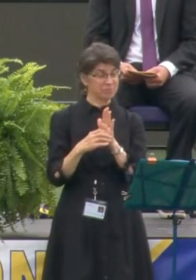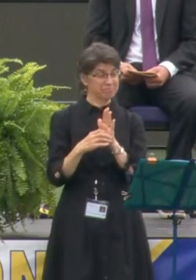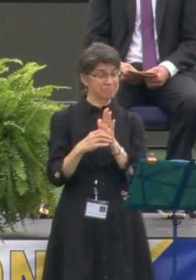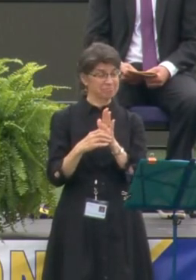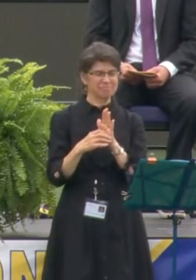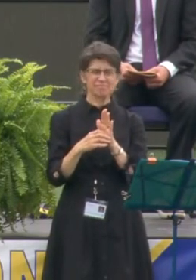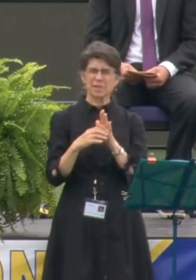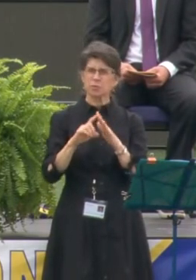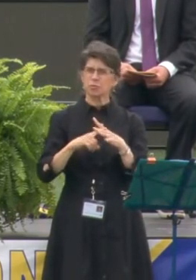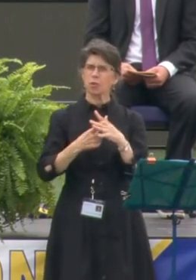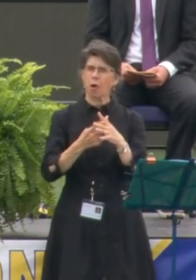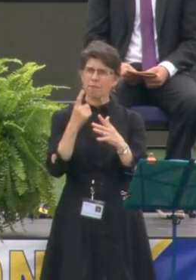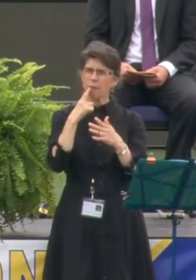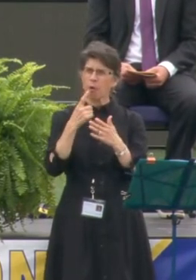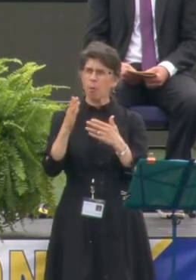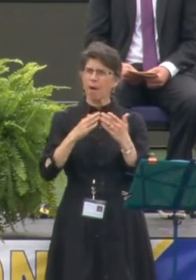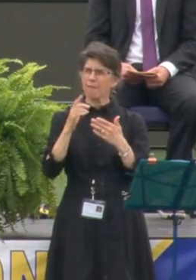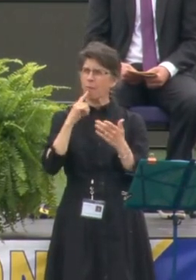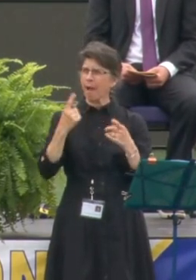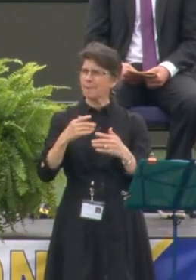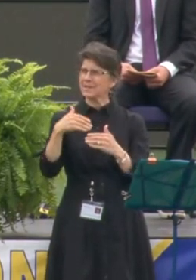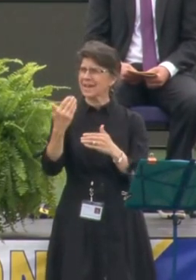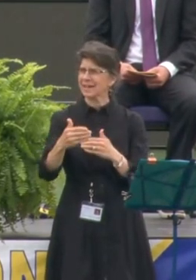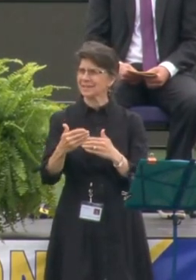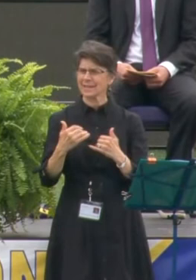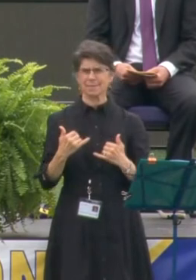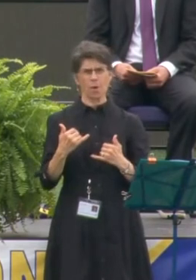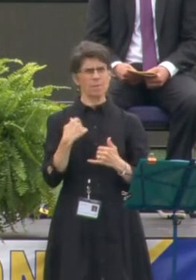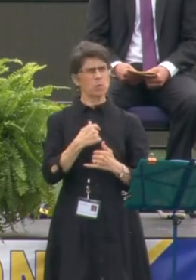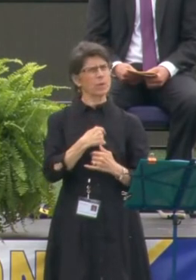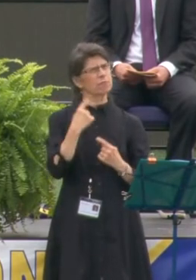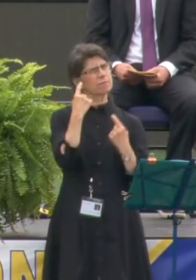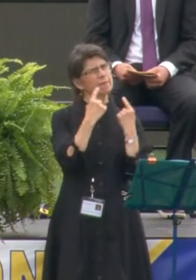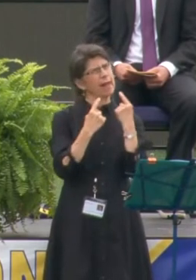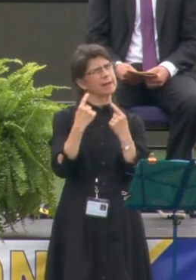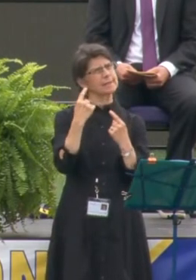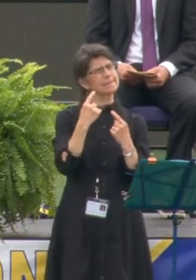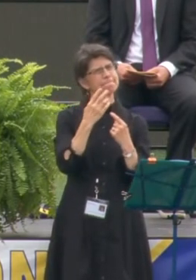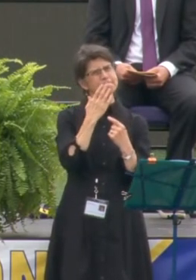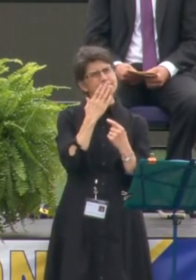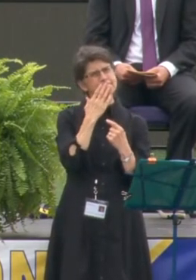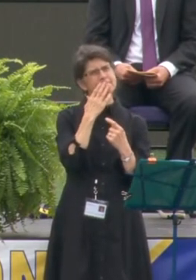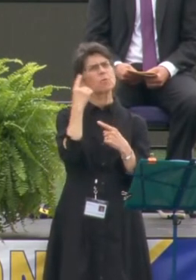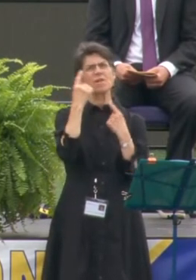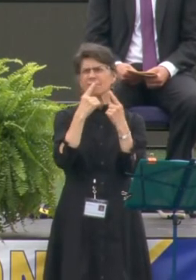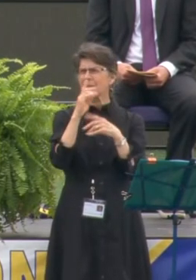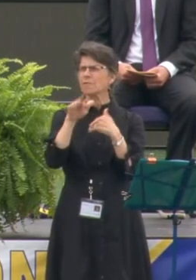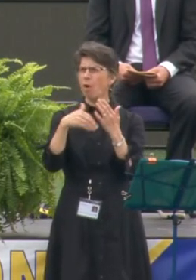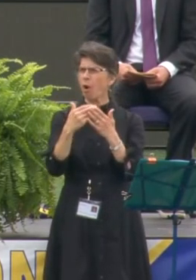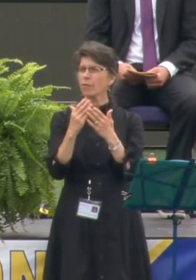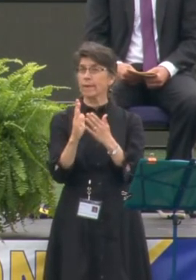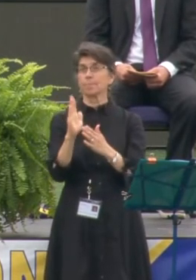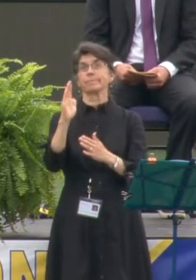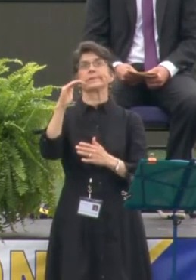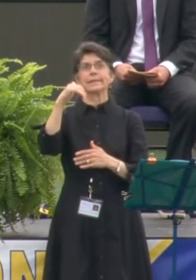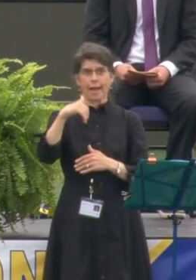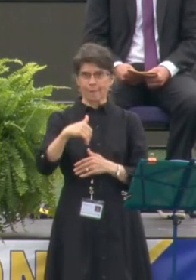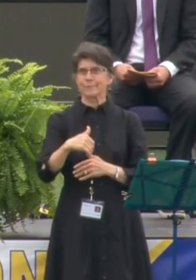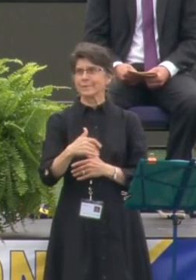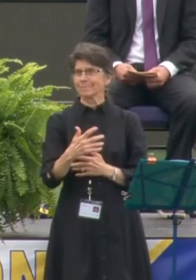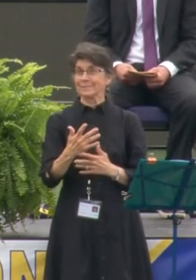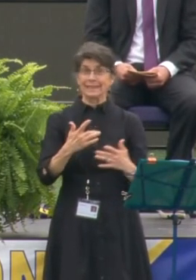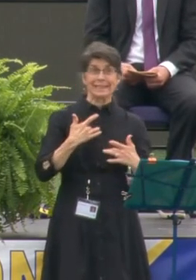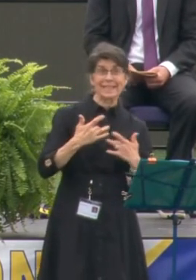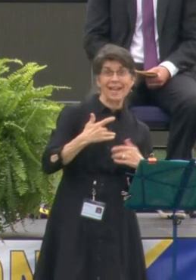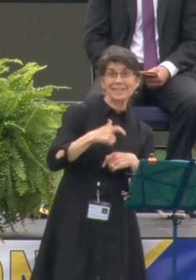next. In this very moment, we reflect. Reflect on all the ups and downs, the